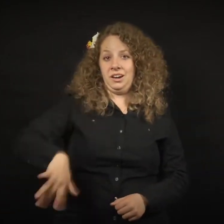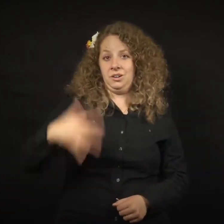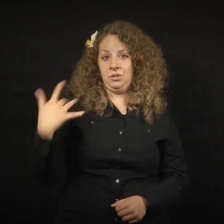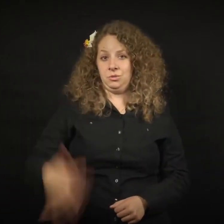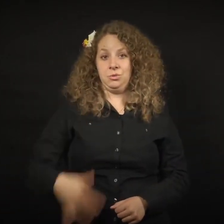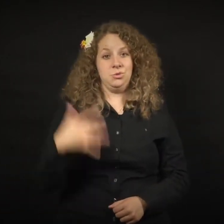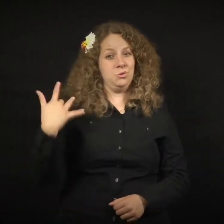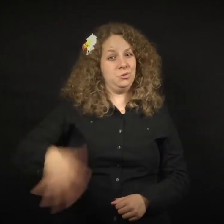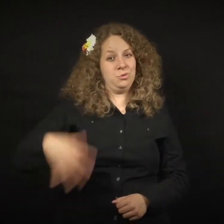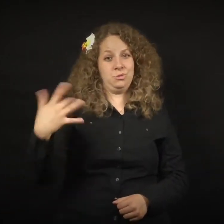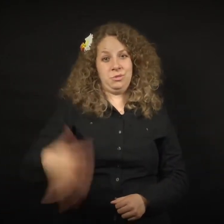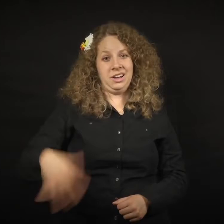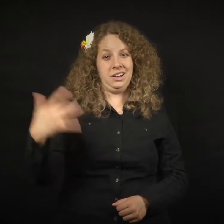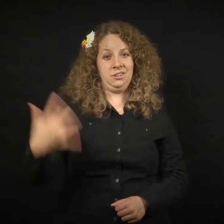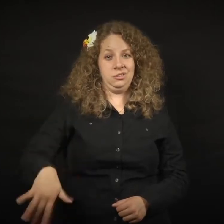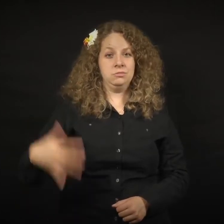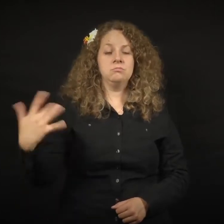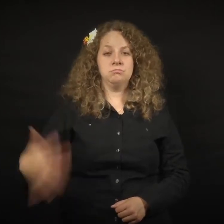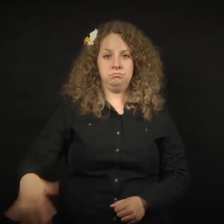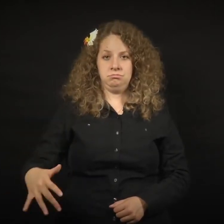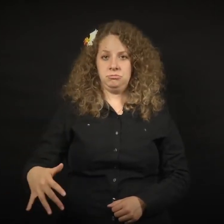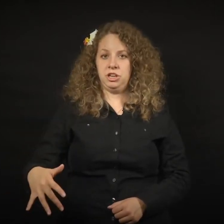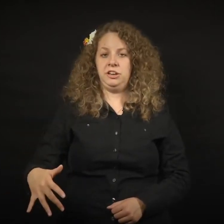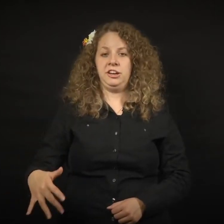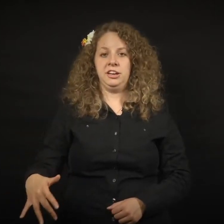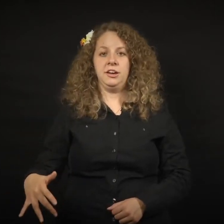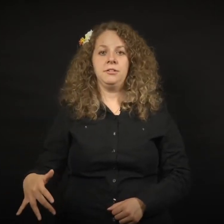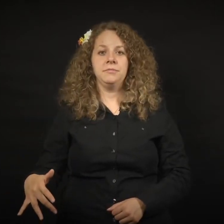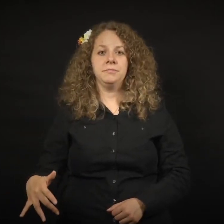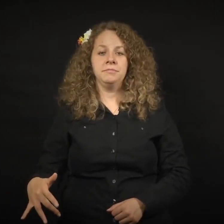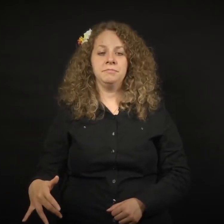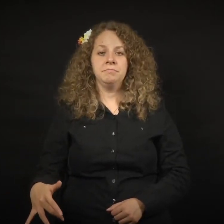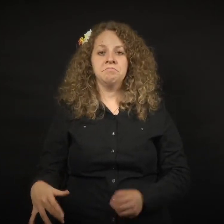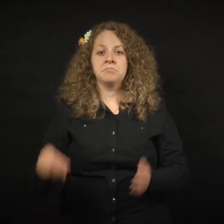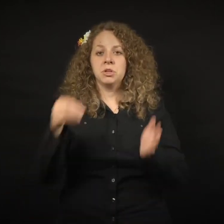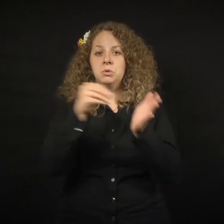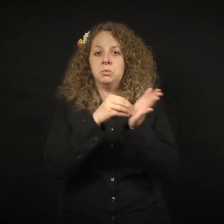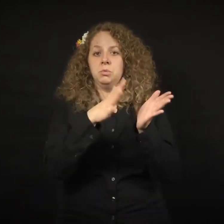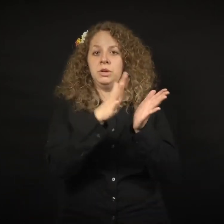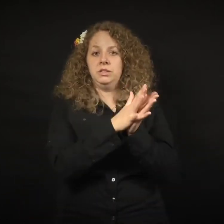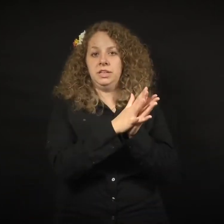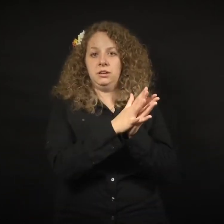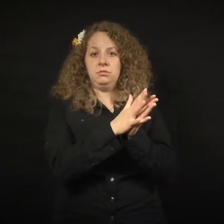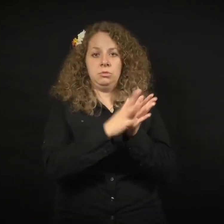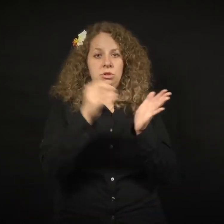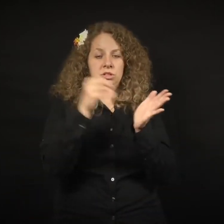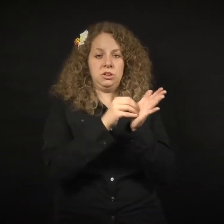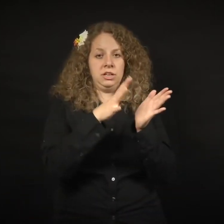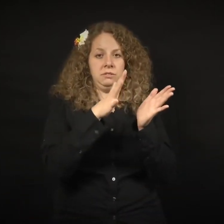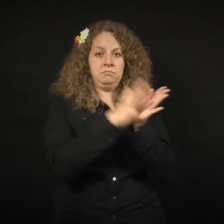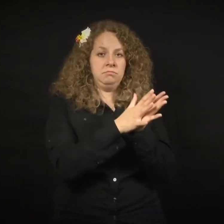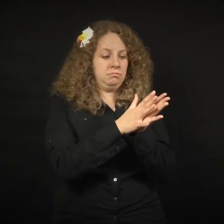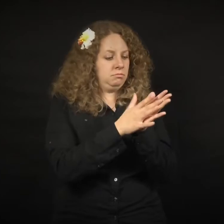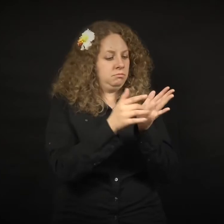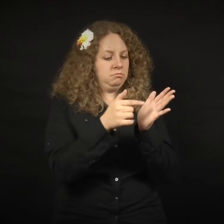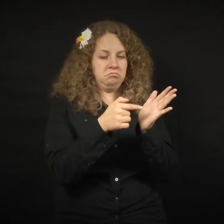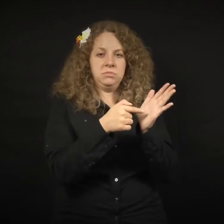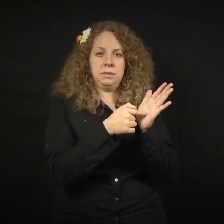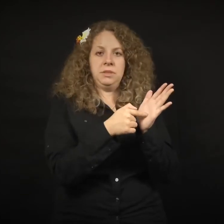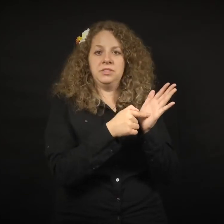Wow. Whew, wow. Shaking your hand out. Written down, or it's already something